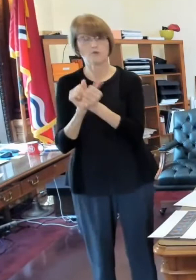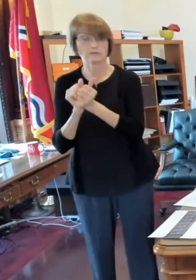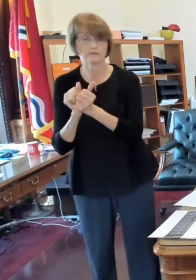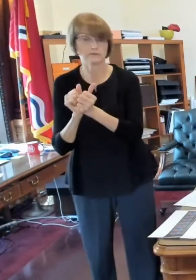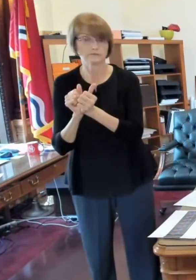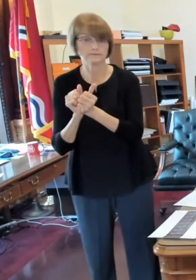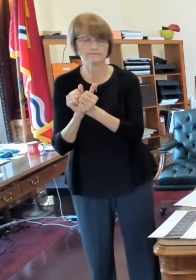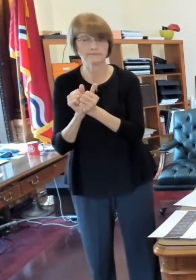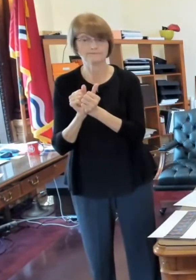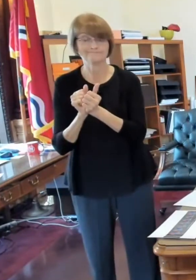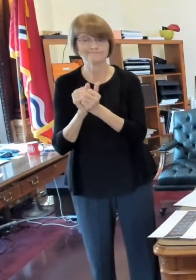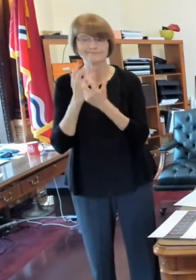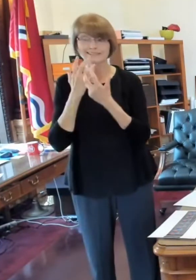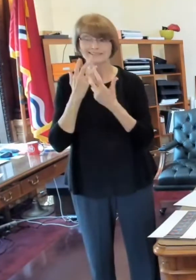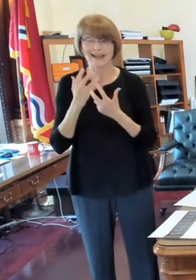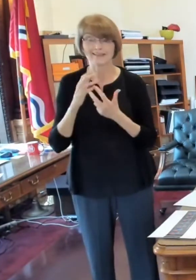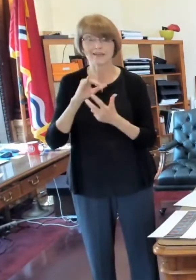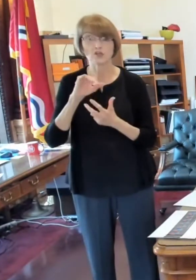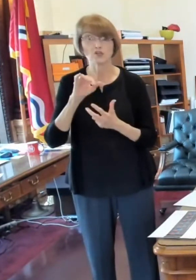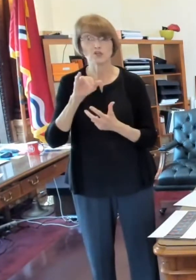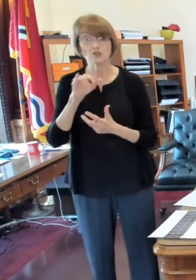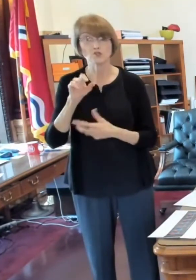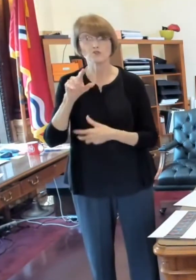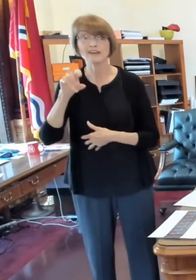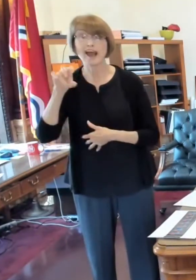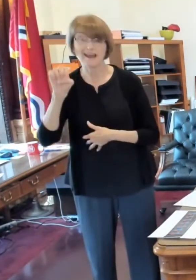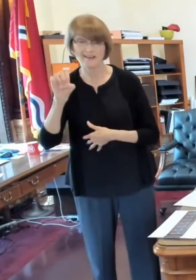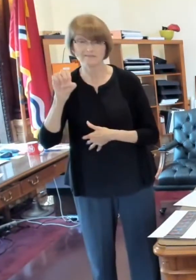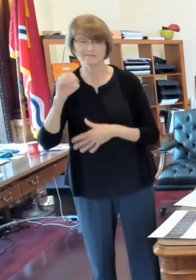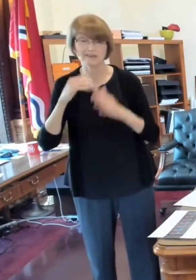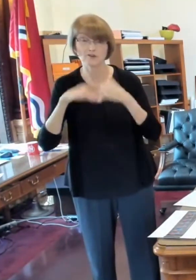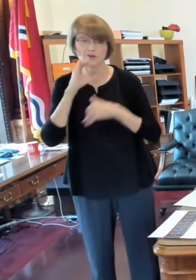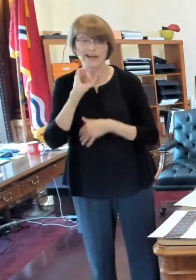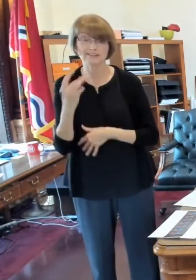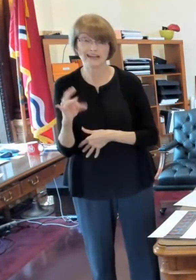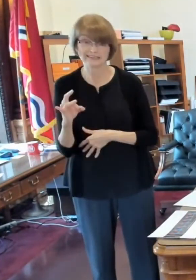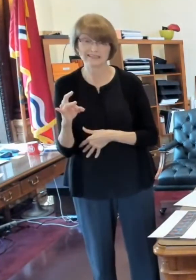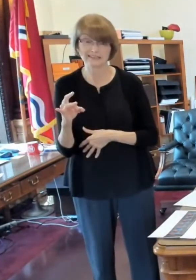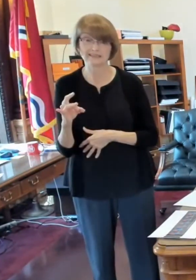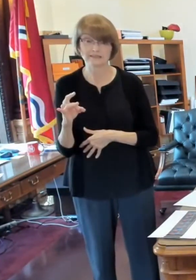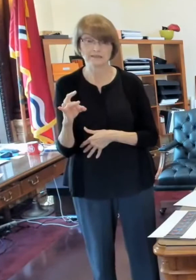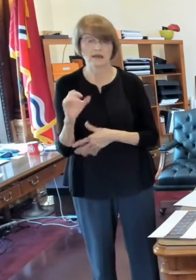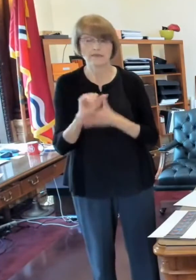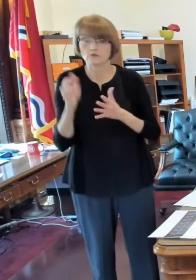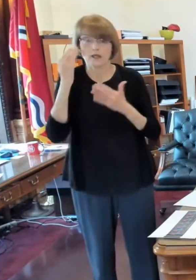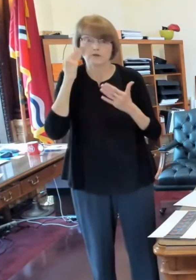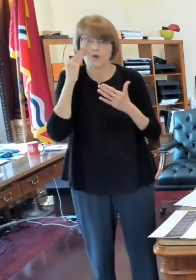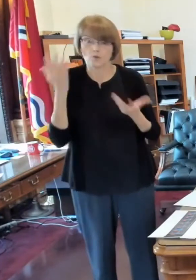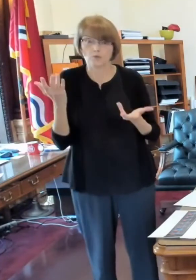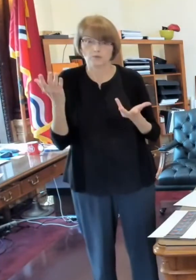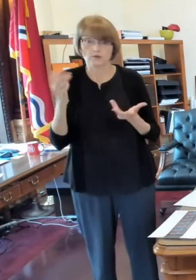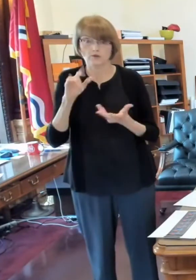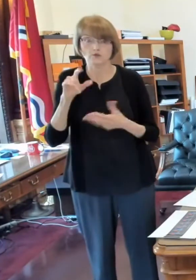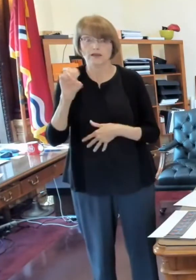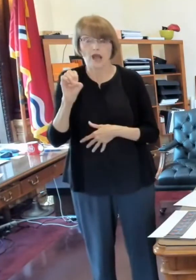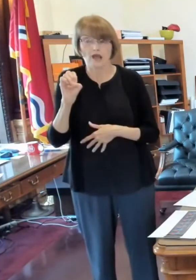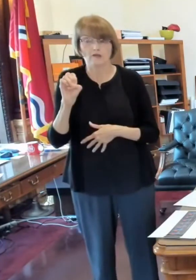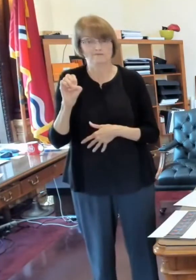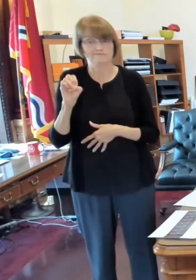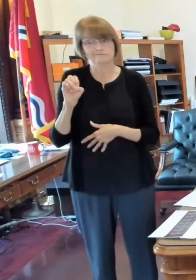Unfortunately, sadly, they are juveniles, and so that's all I know about them, because they are juveniles.